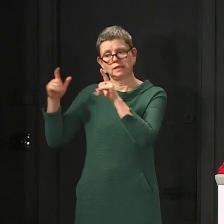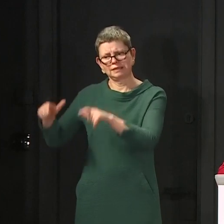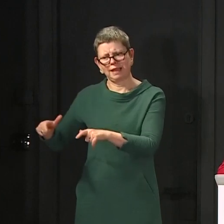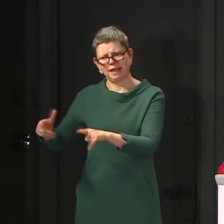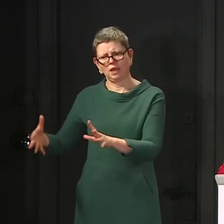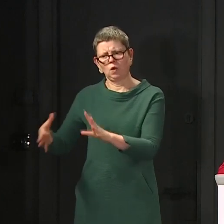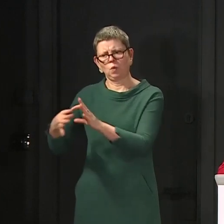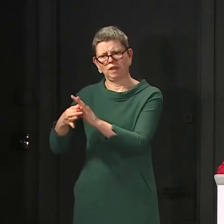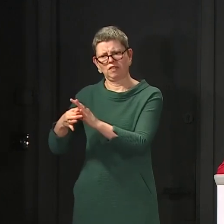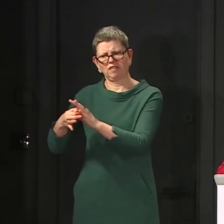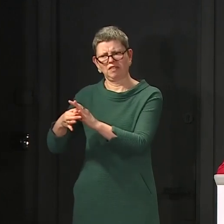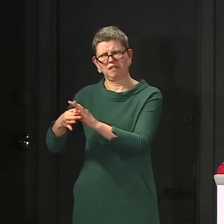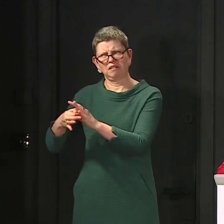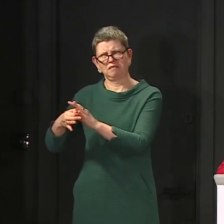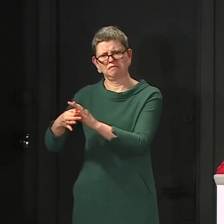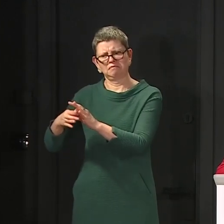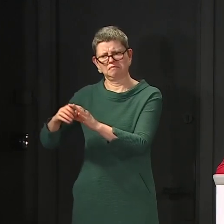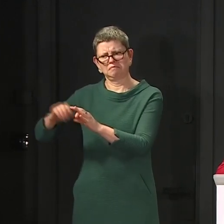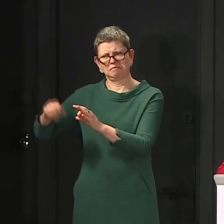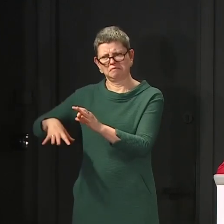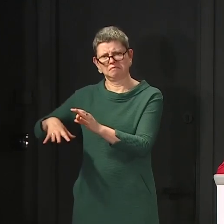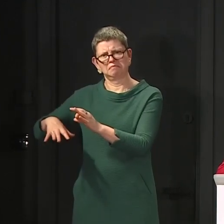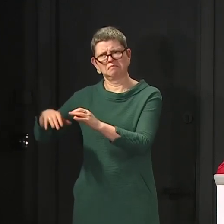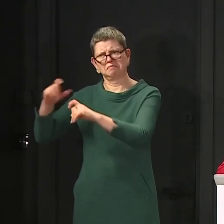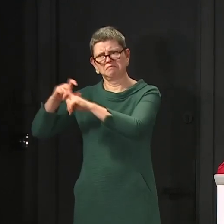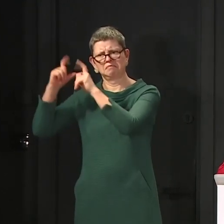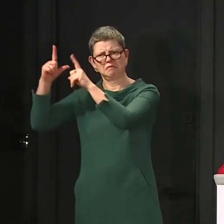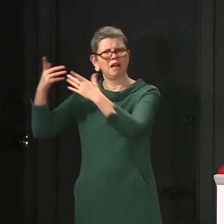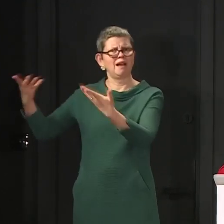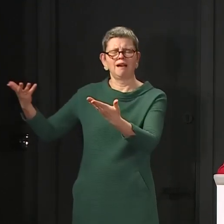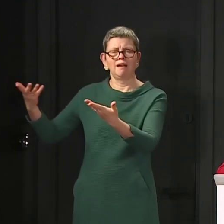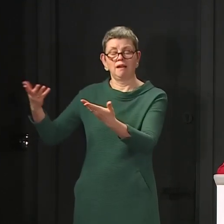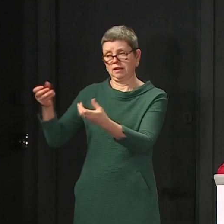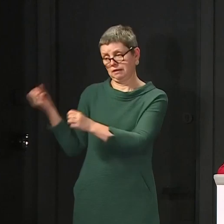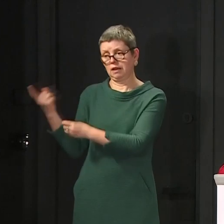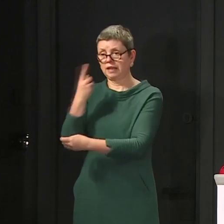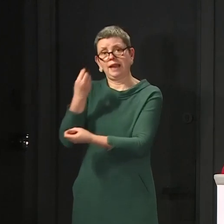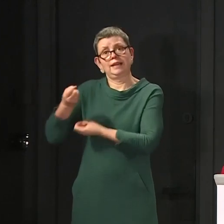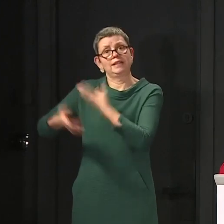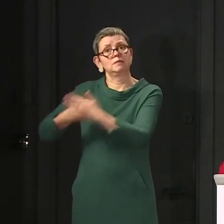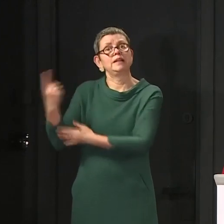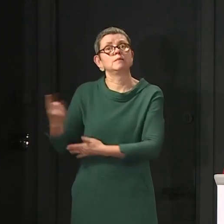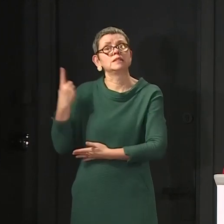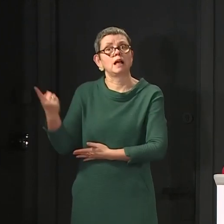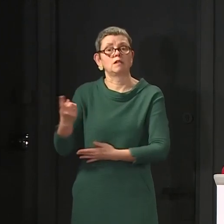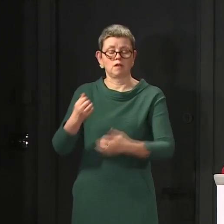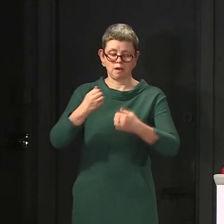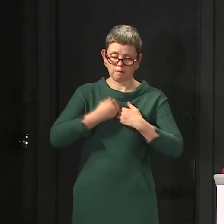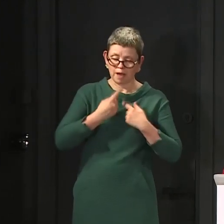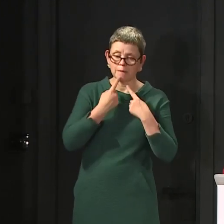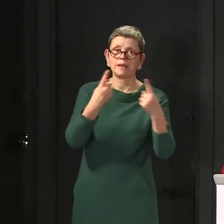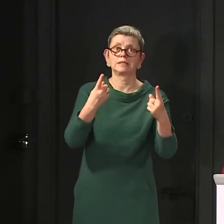with dropping a stay-at-home message for England. I will continue to articulate the message that I want to give